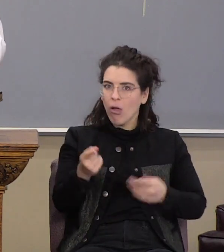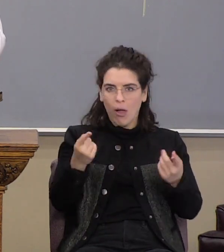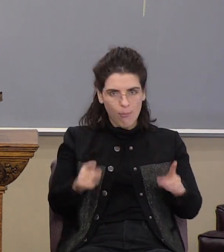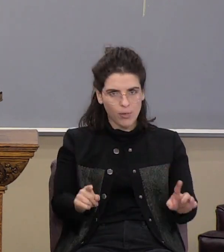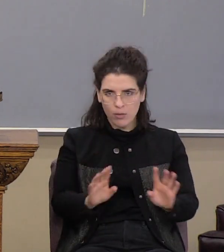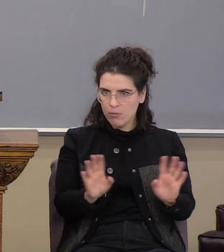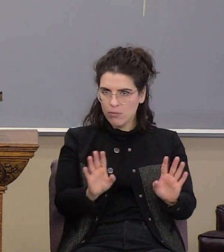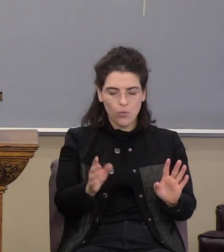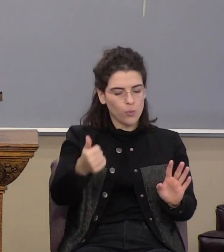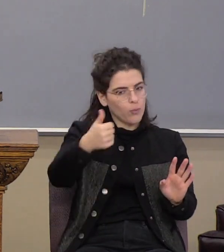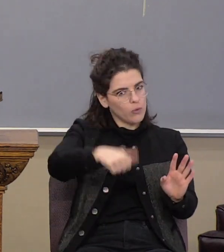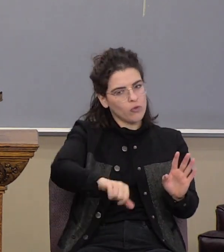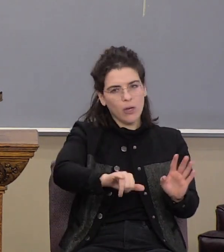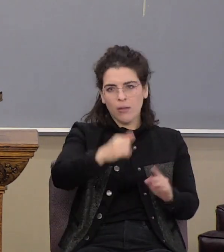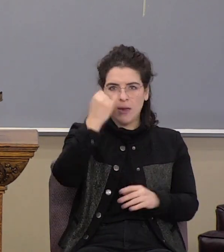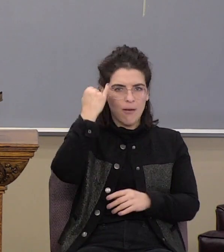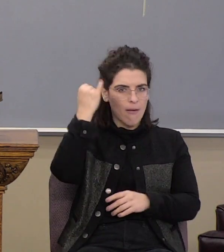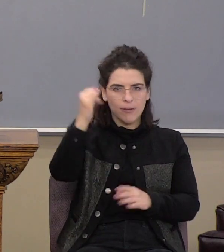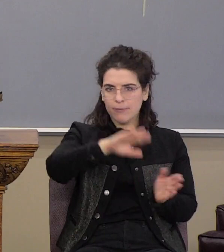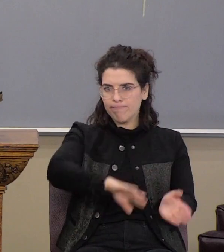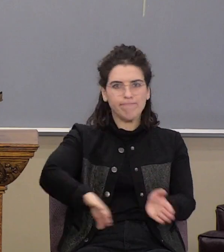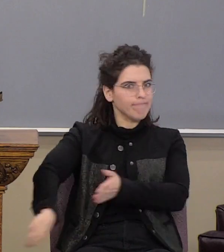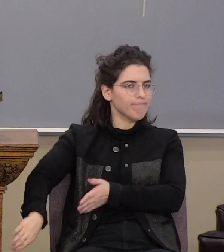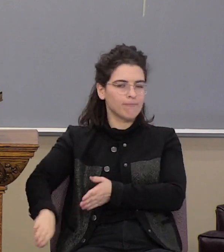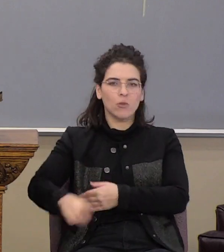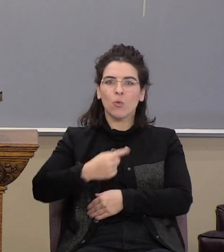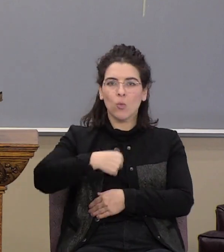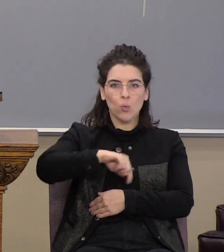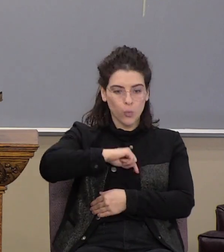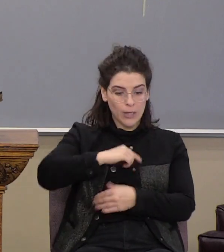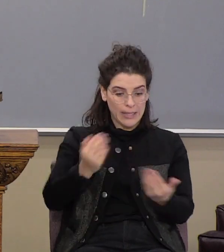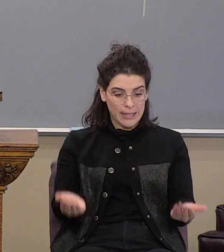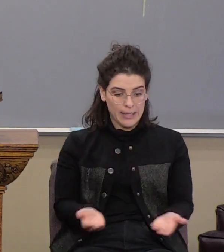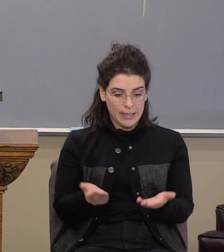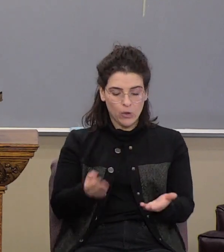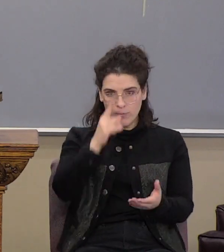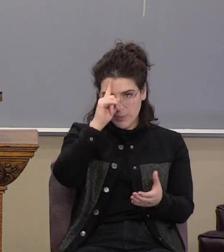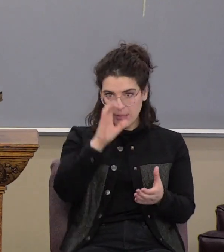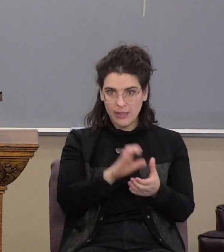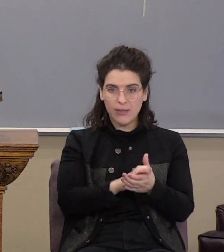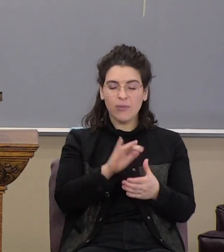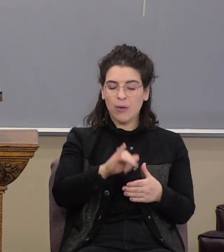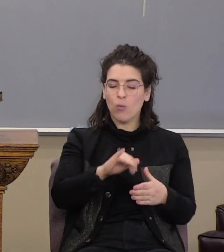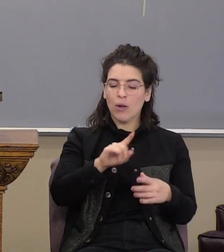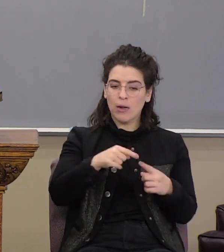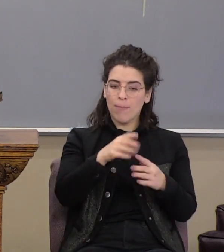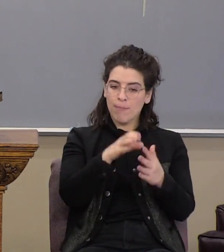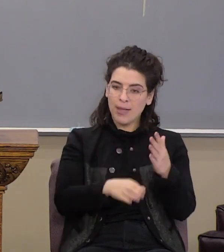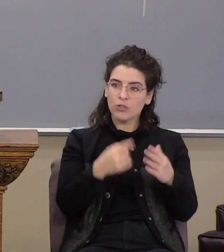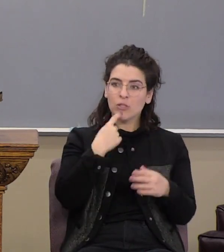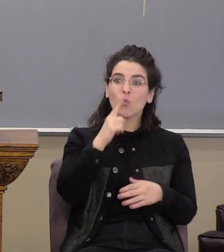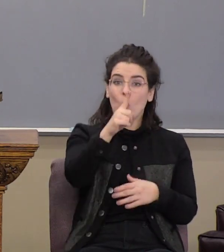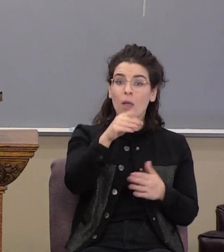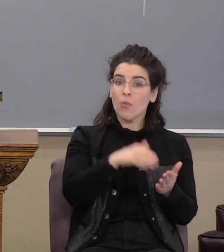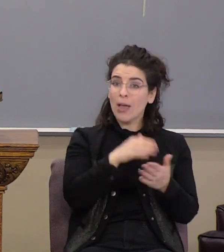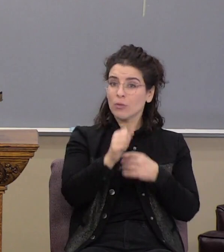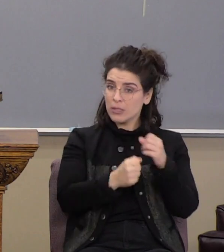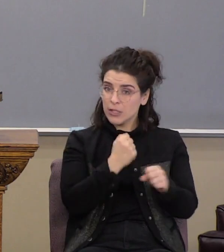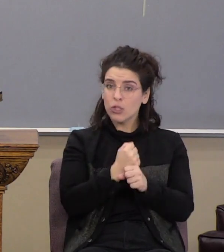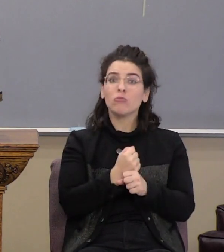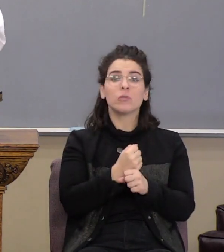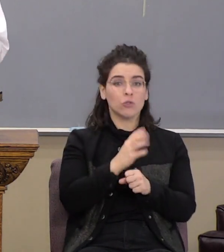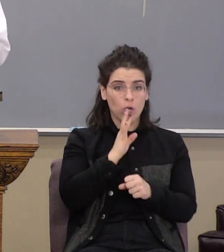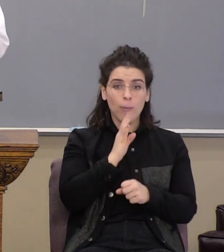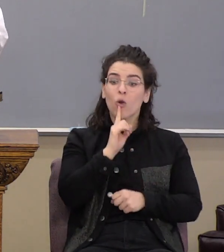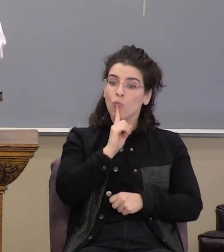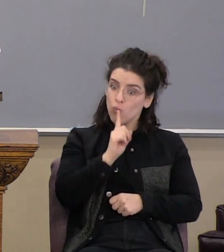believe when the passage talks about 1,000 years, it is referring to a literal 1,000-year period of time. So